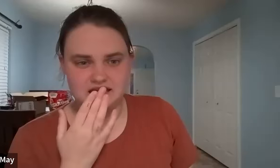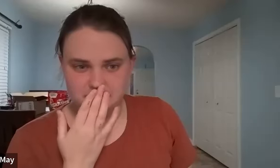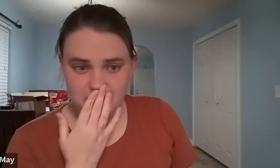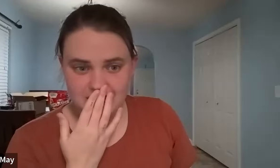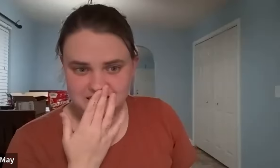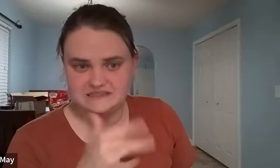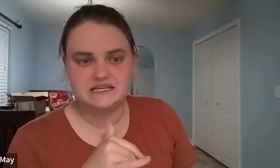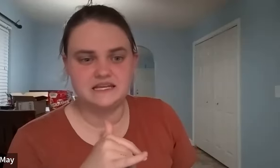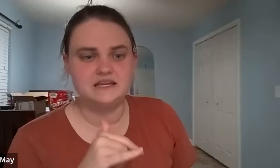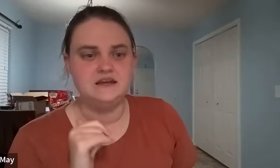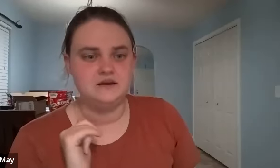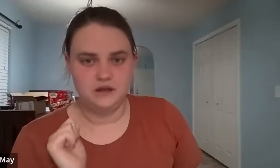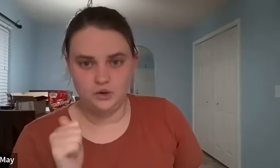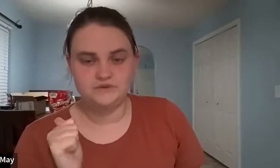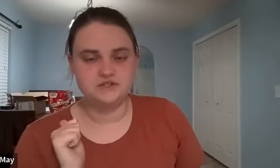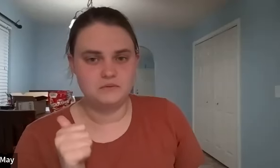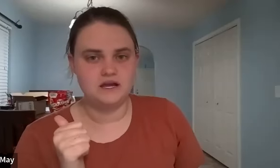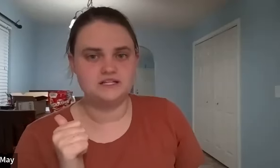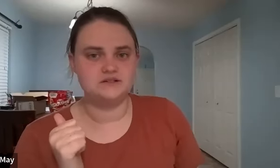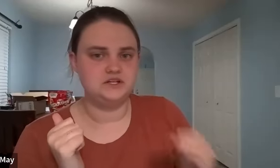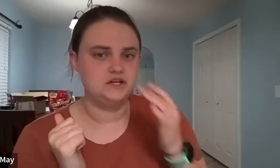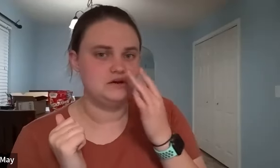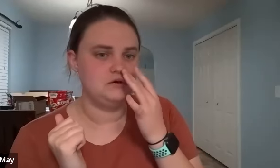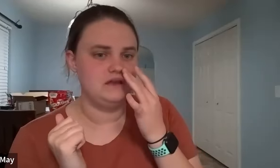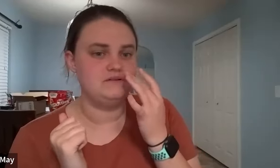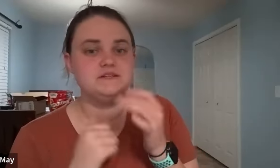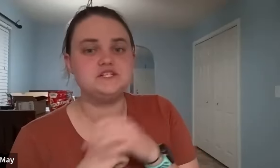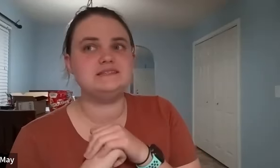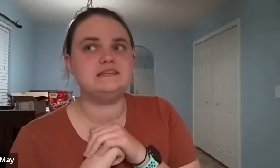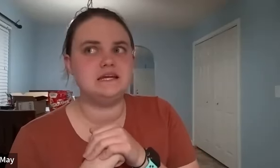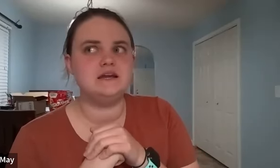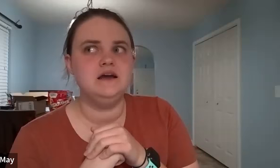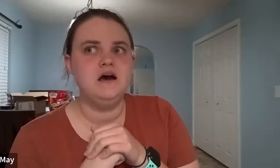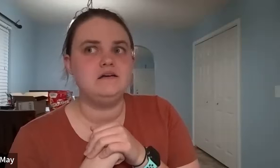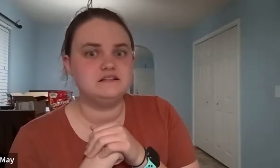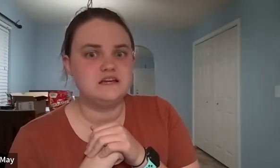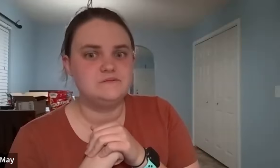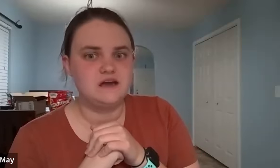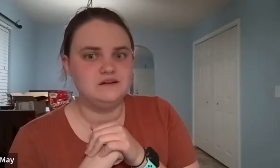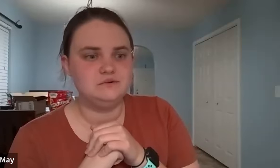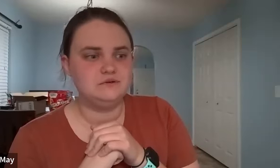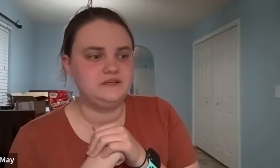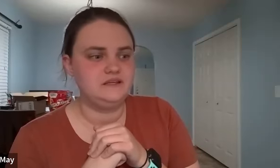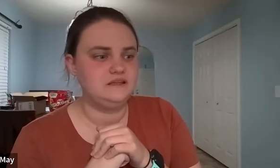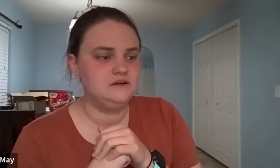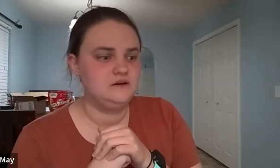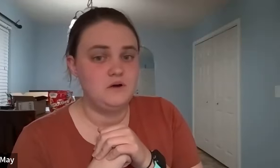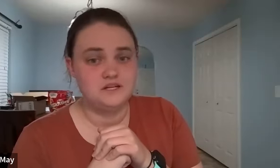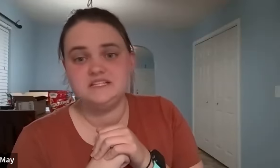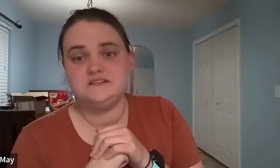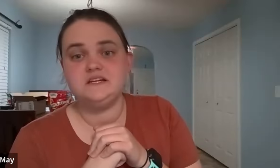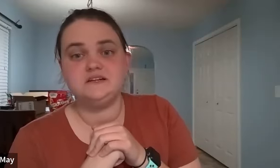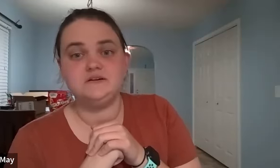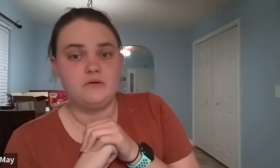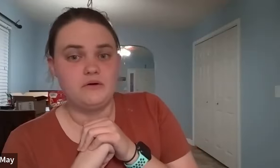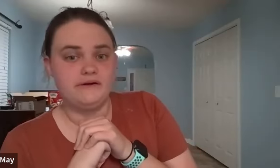Definitely practicing helps so much, you know, even if it's just sitting. A lot of times I will be watching TV or,